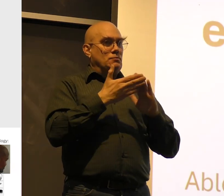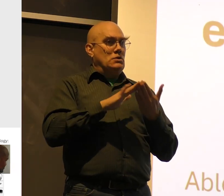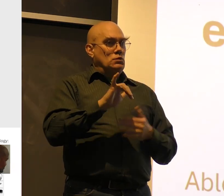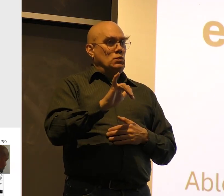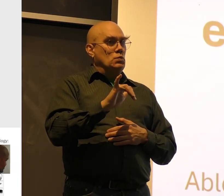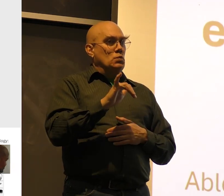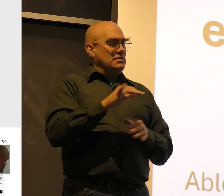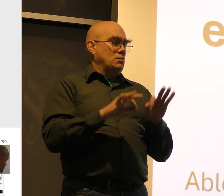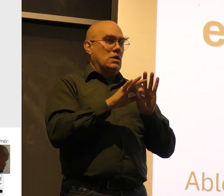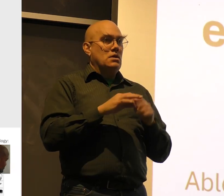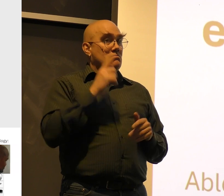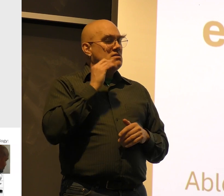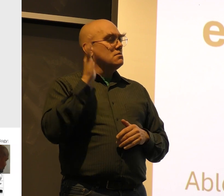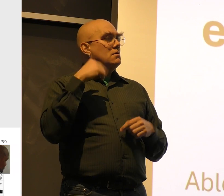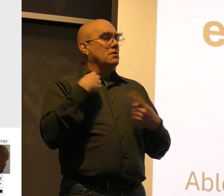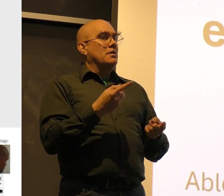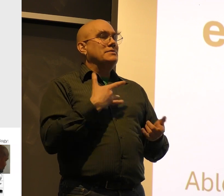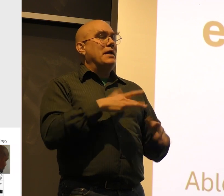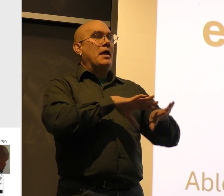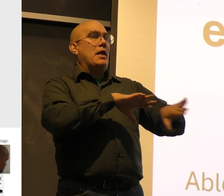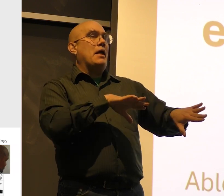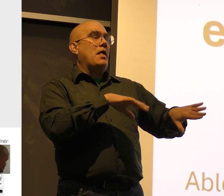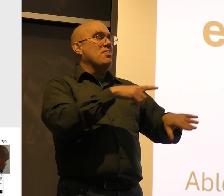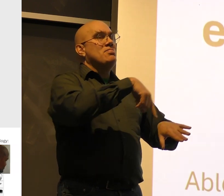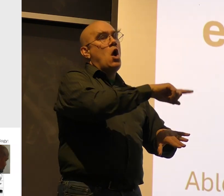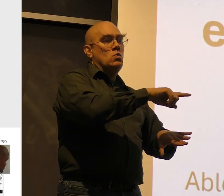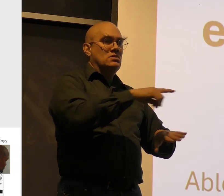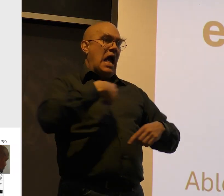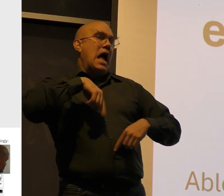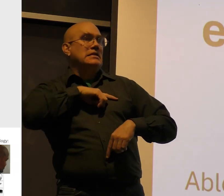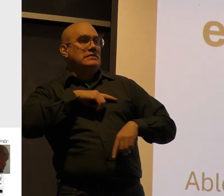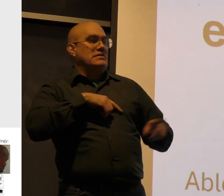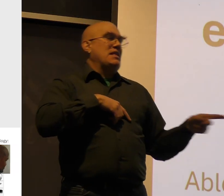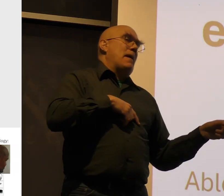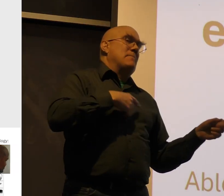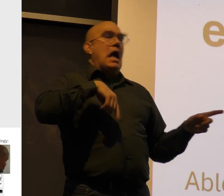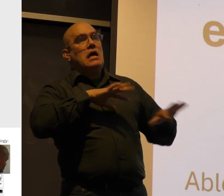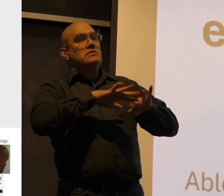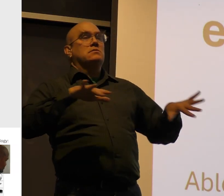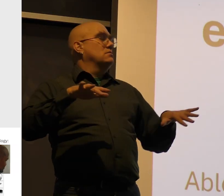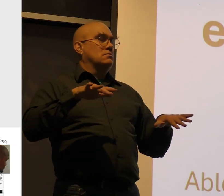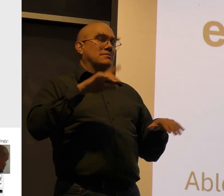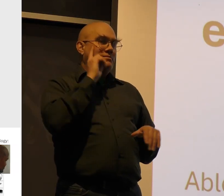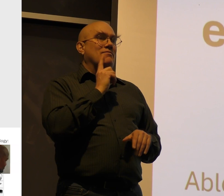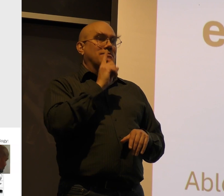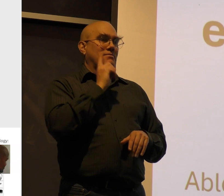as part of the deaf community as well. And that's important because in the past, they were excluded and it was us and them, right? No